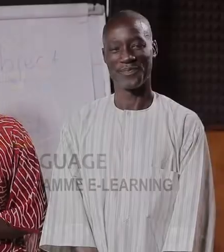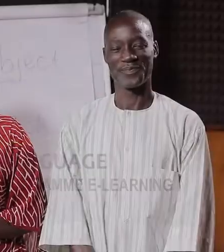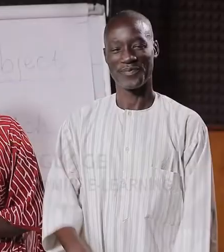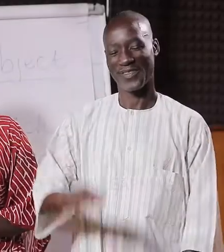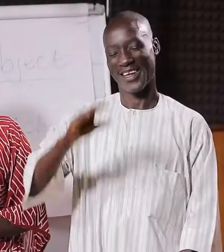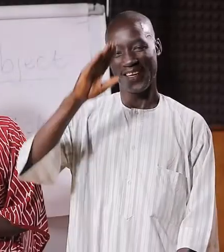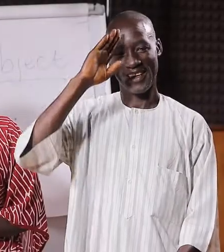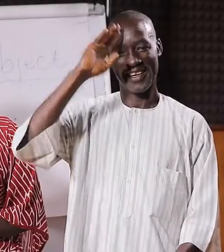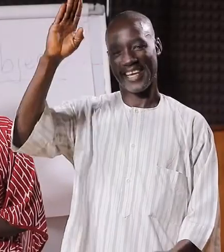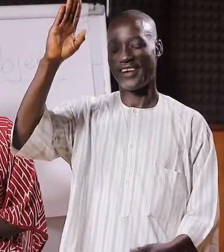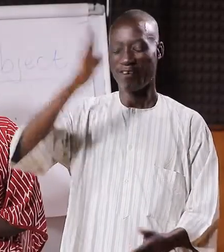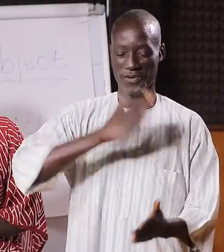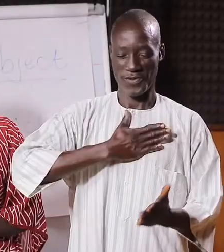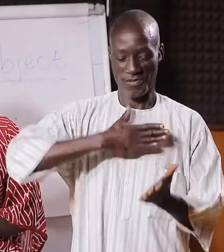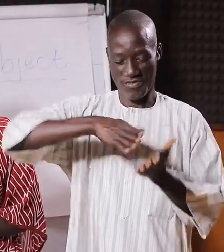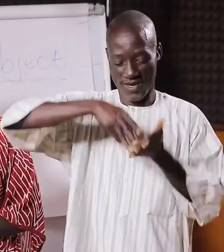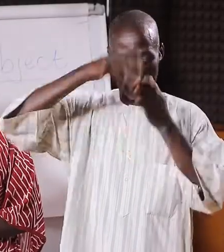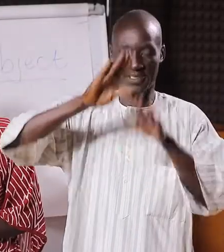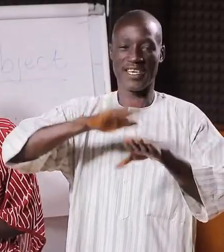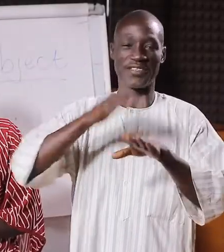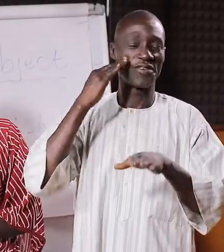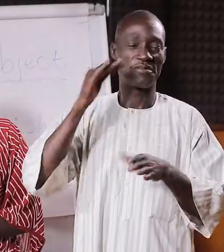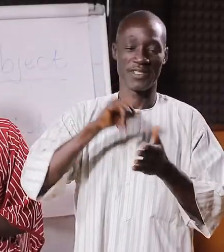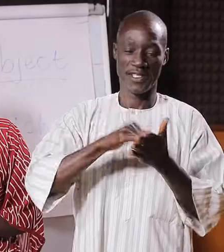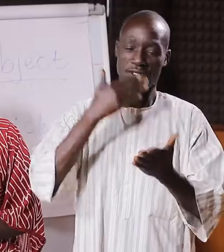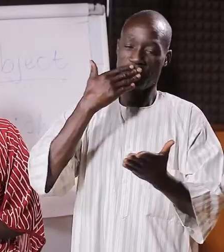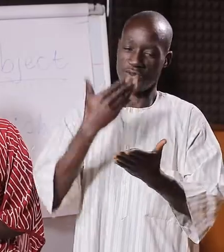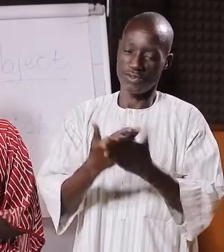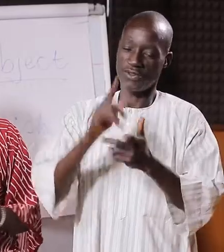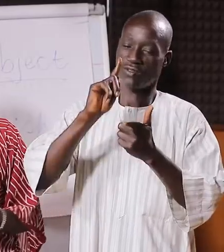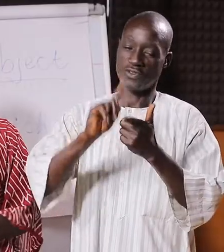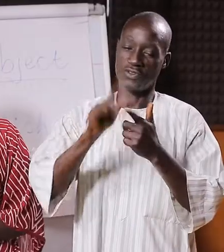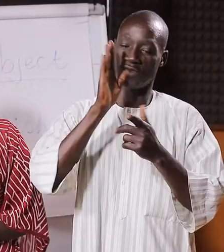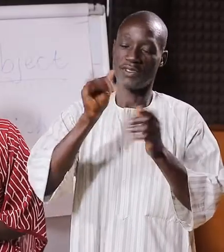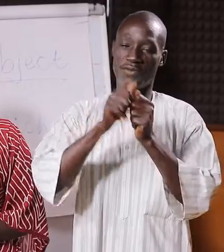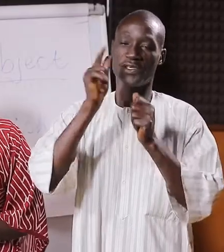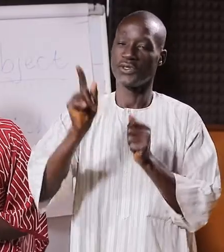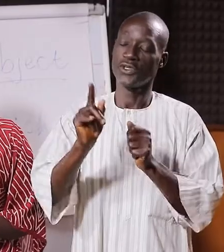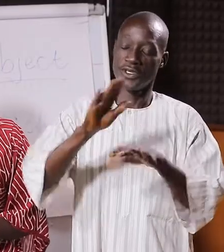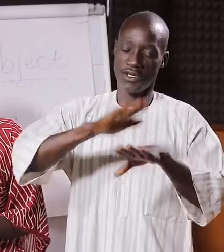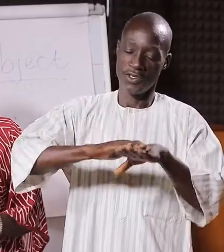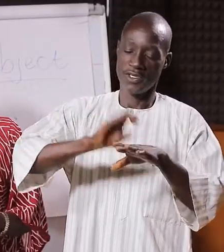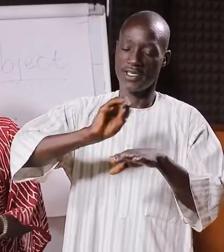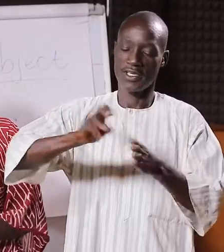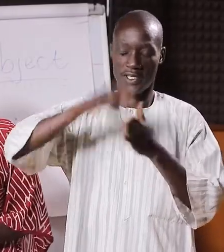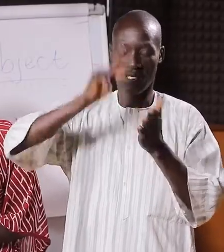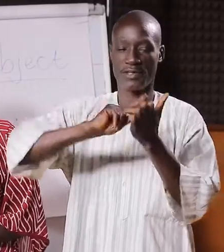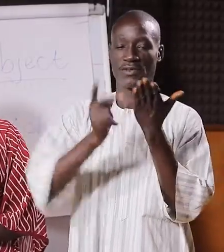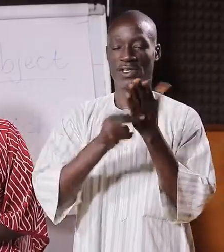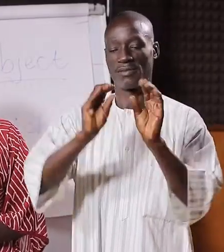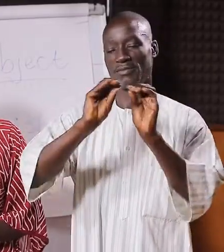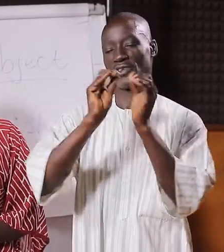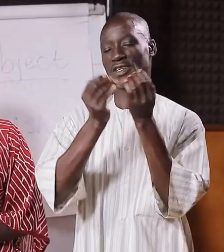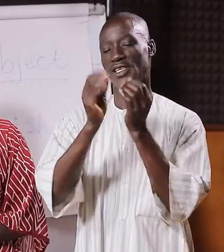Hello, listeners and viewers at home. It's good once again to be with you on the e-learning program organized by the Kaduna